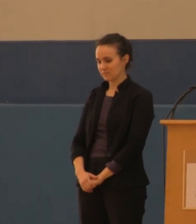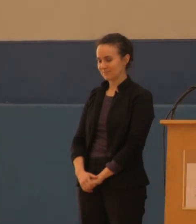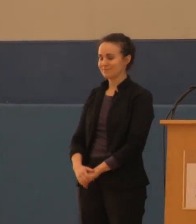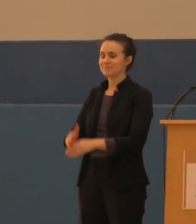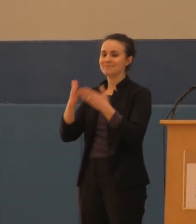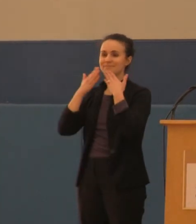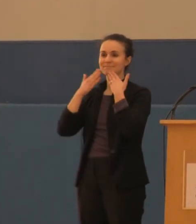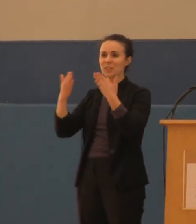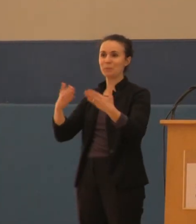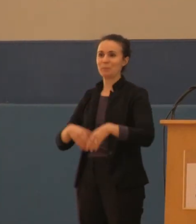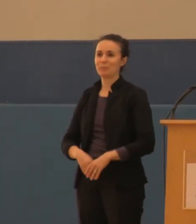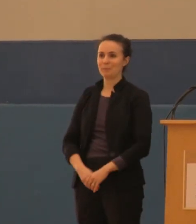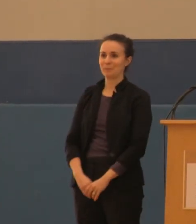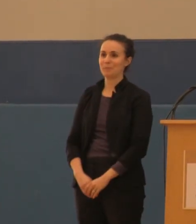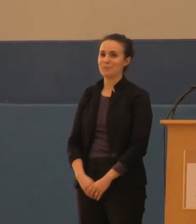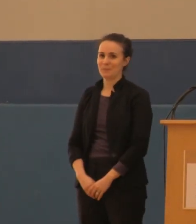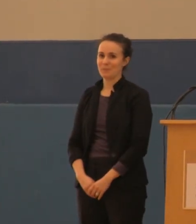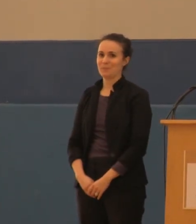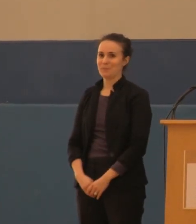Thank you.